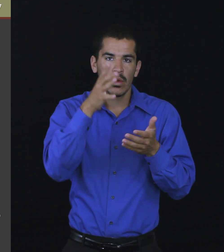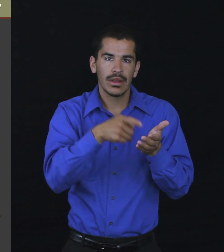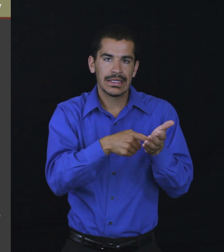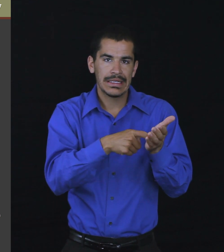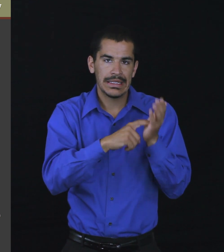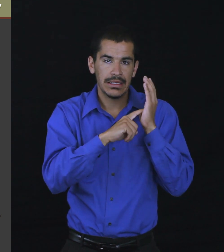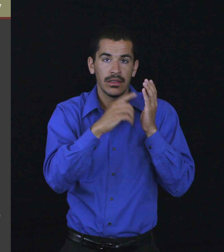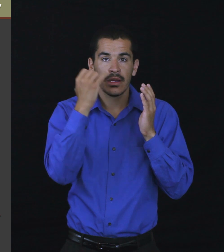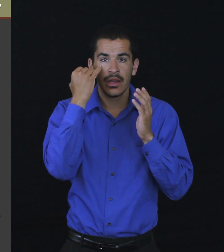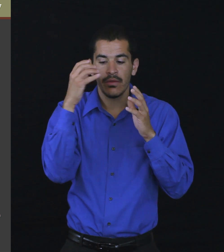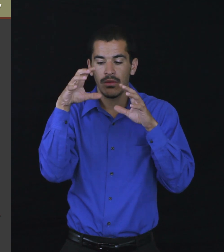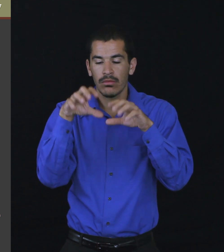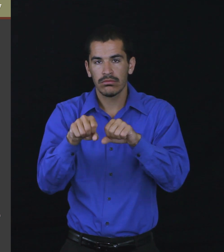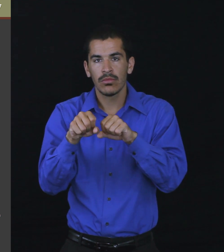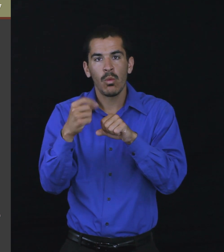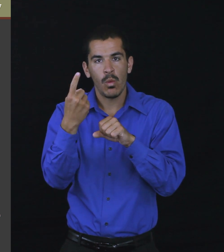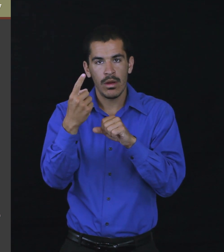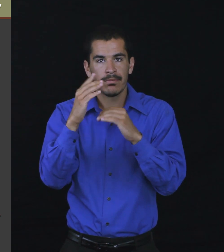a building.